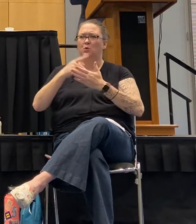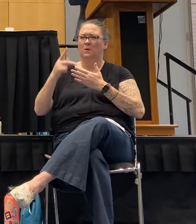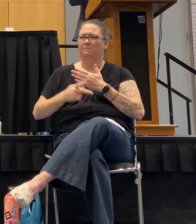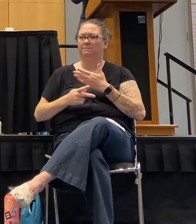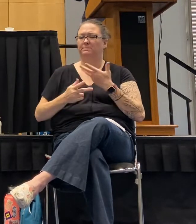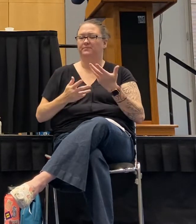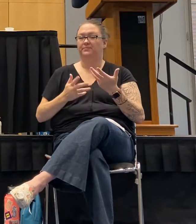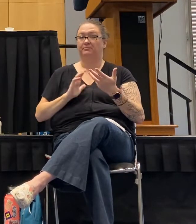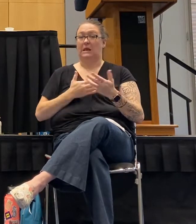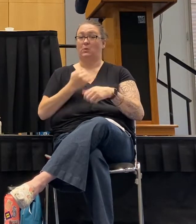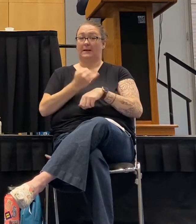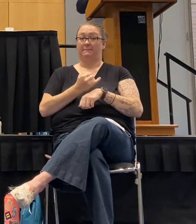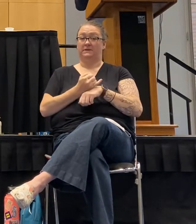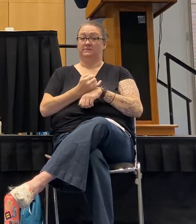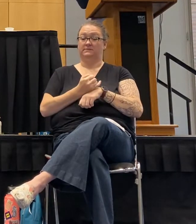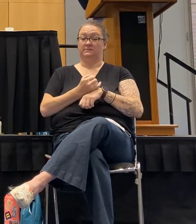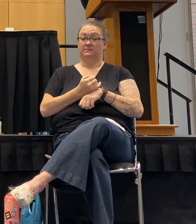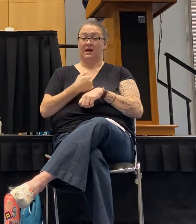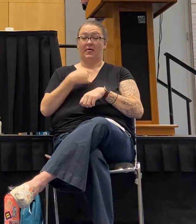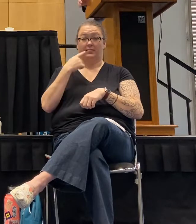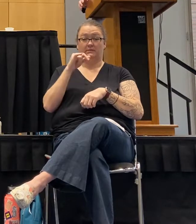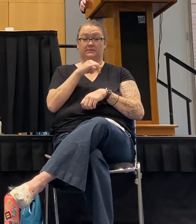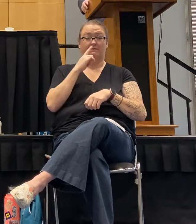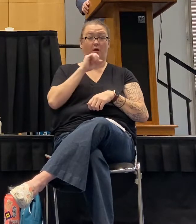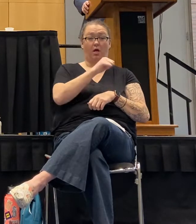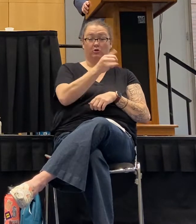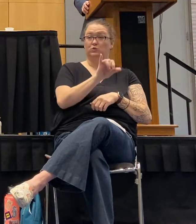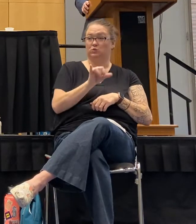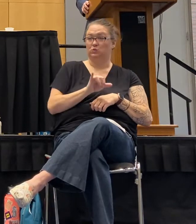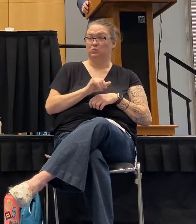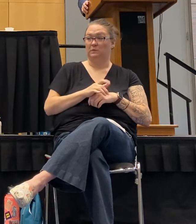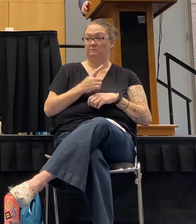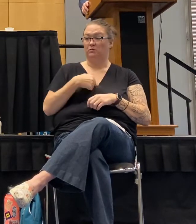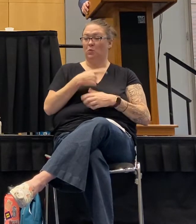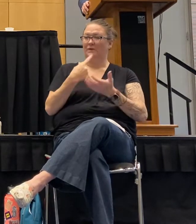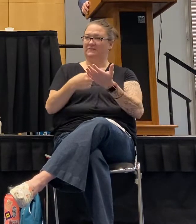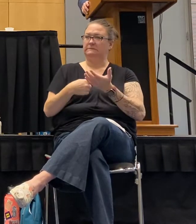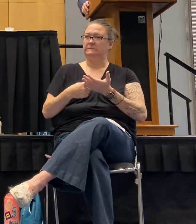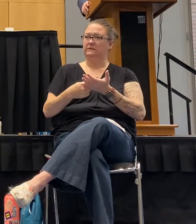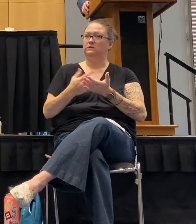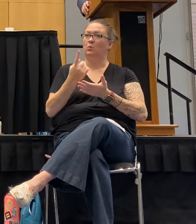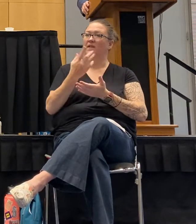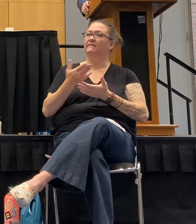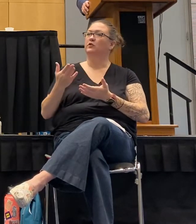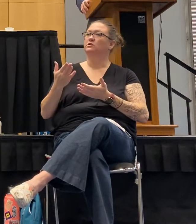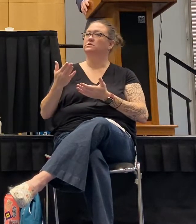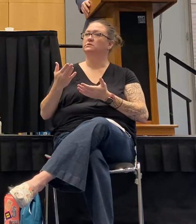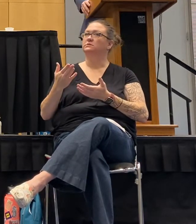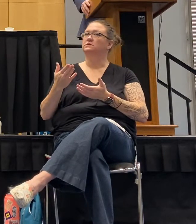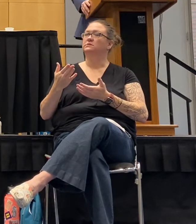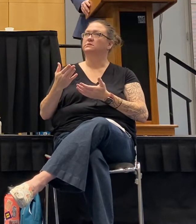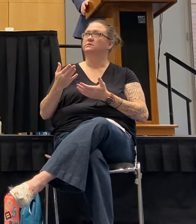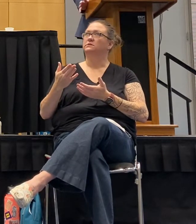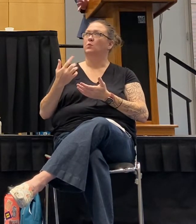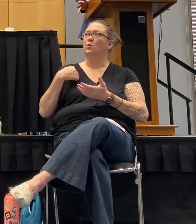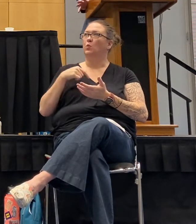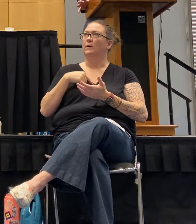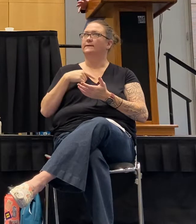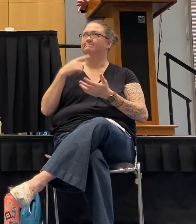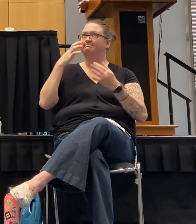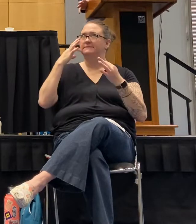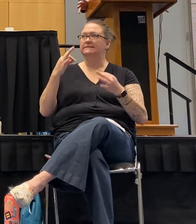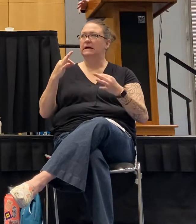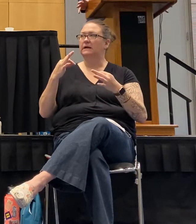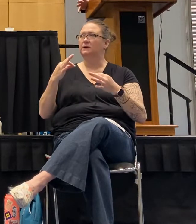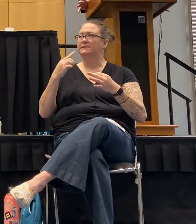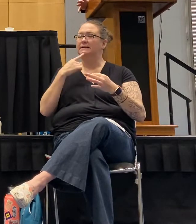our campus, I think it's the same for the others as well, as we've discussed. One of the first places we turned to when we said, well, we can't just have